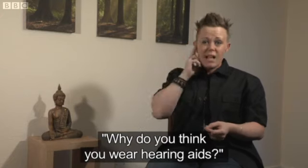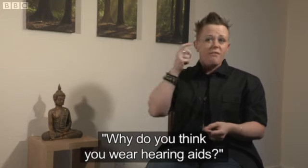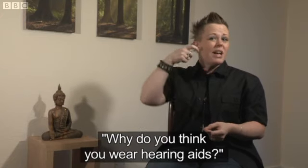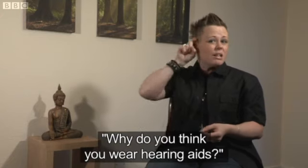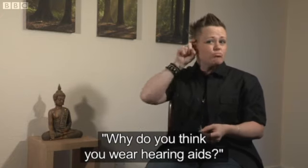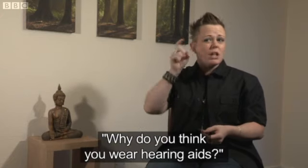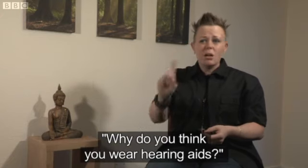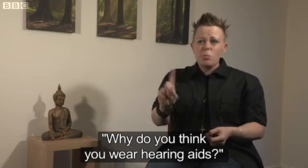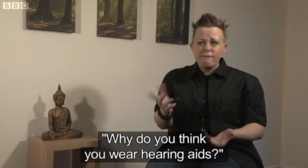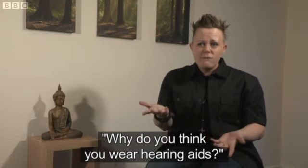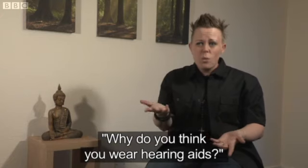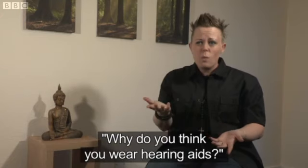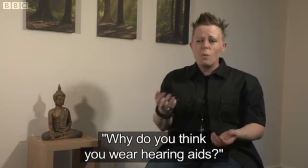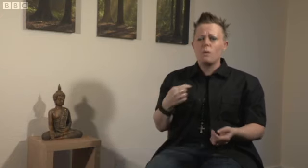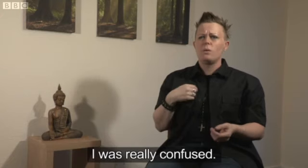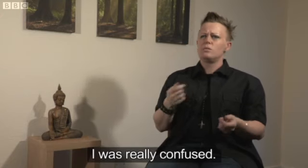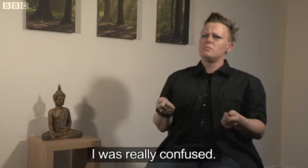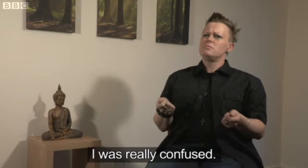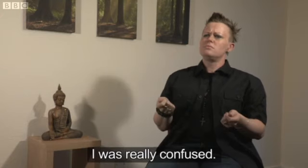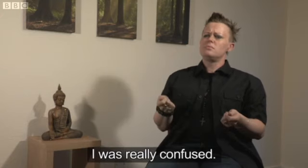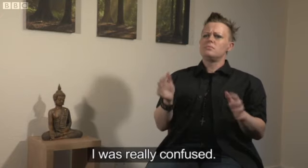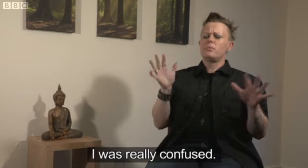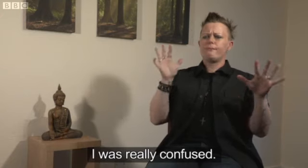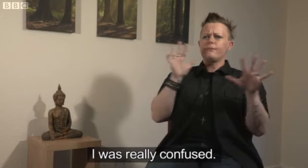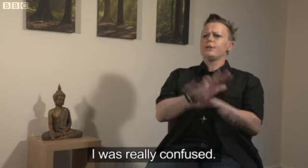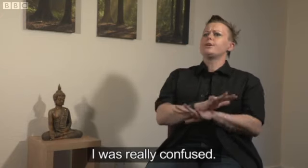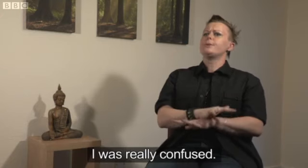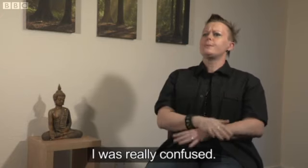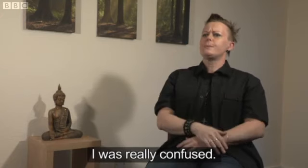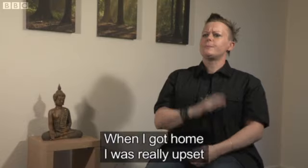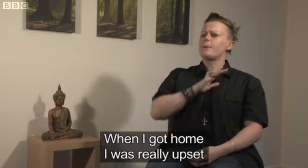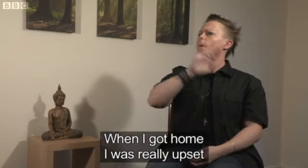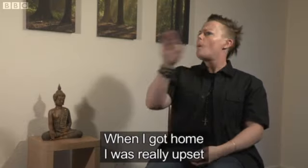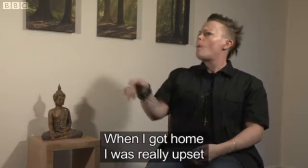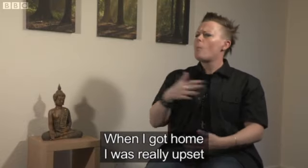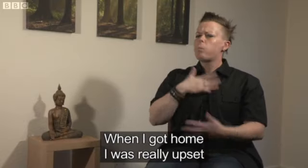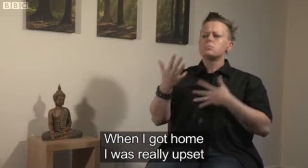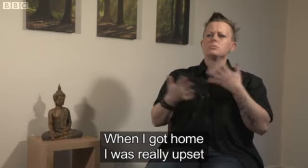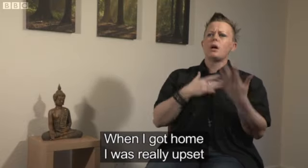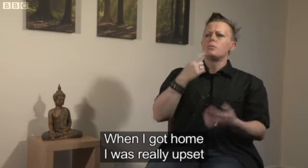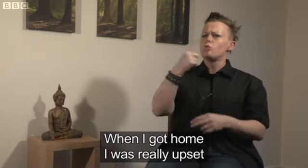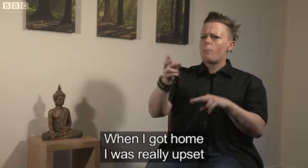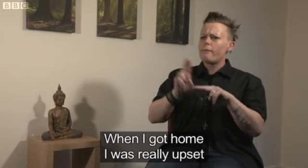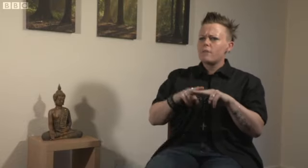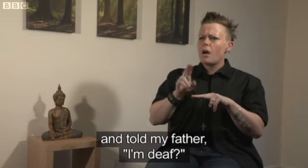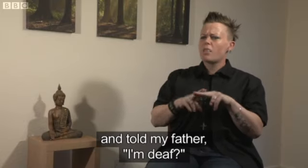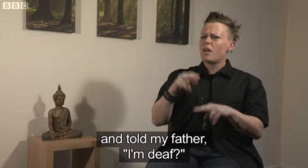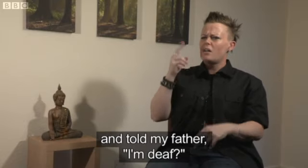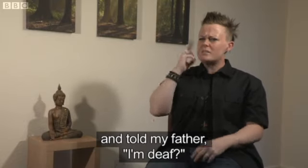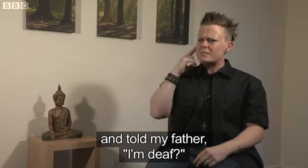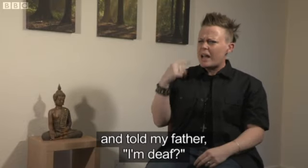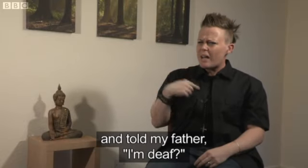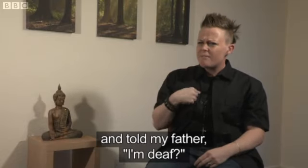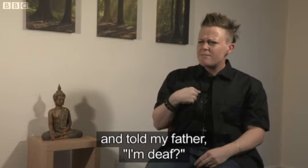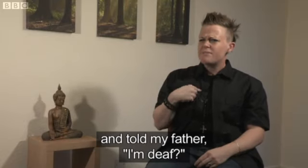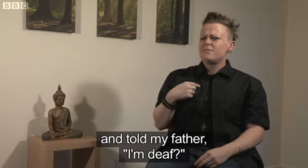aids?" I was really confused. When I got home, I was really upset and told my father, "I'm